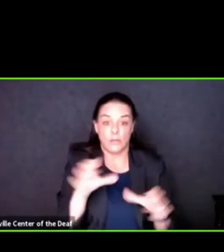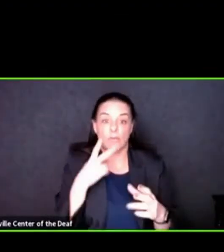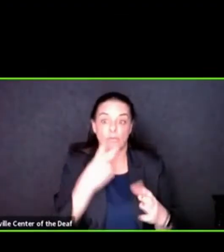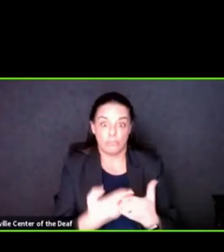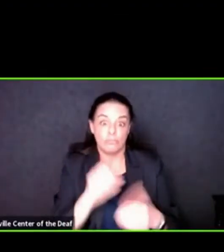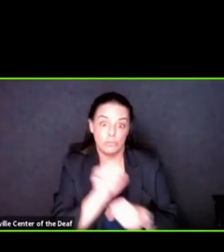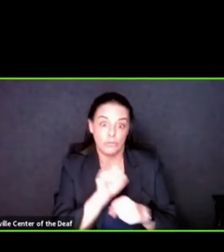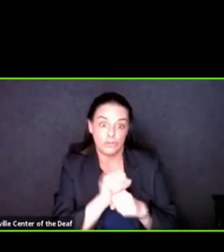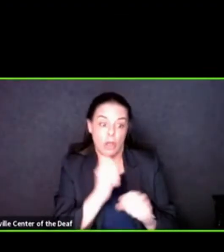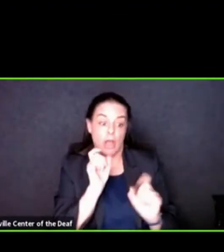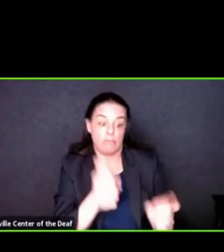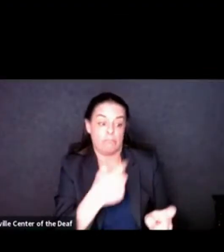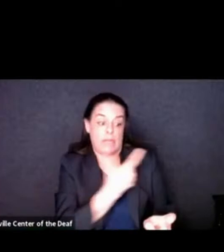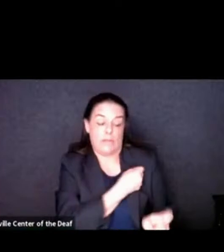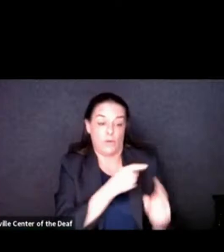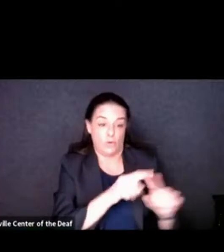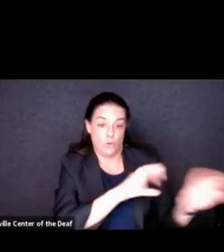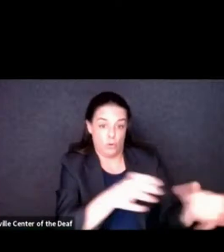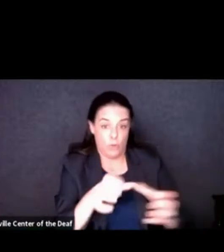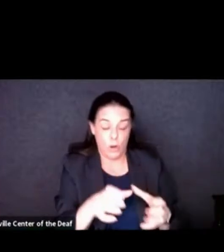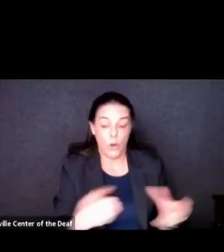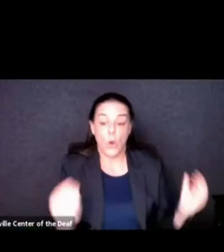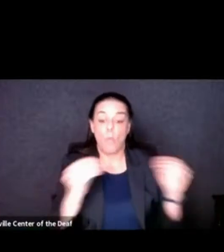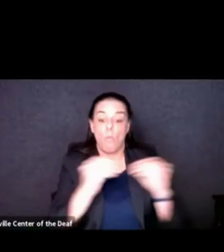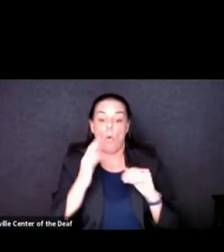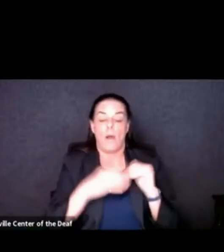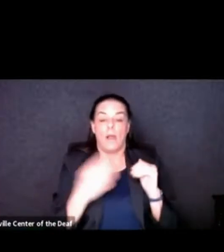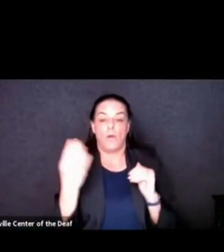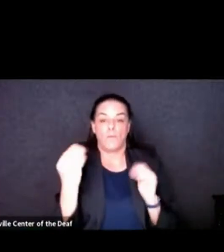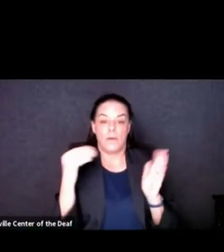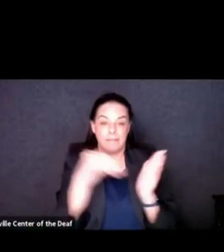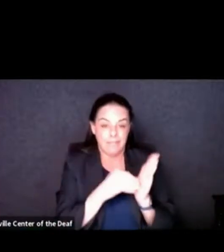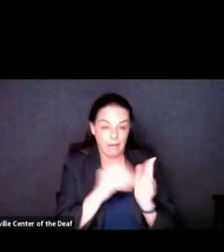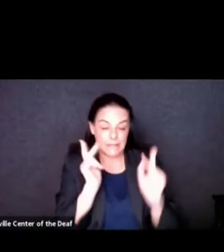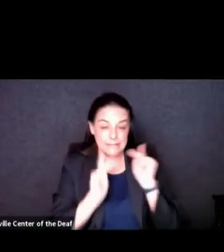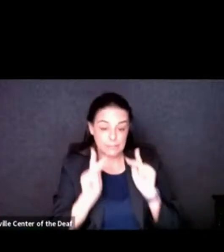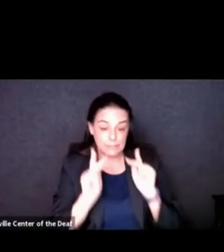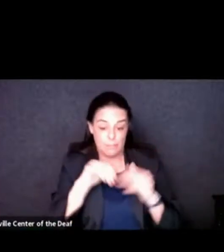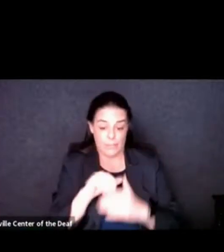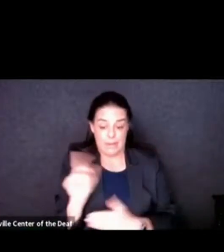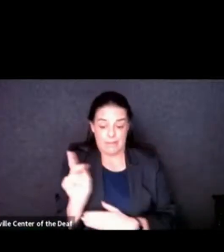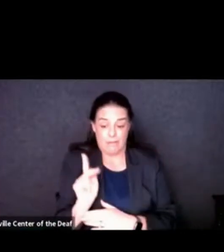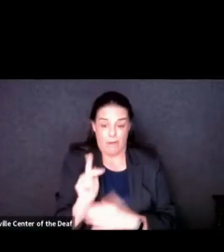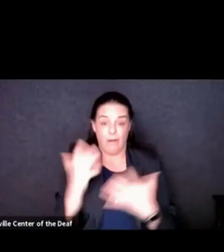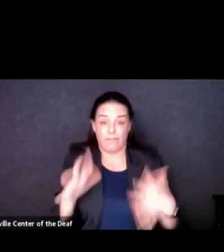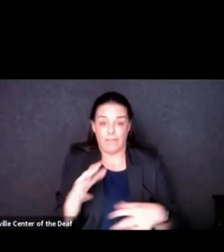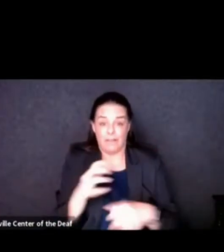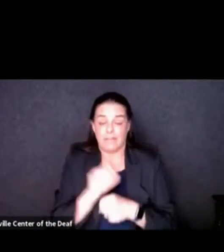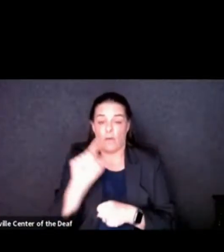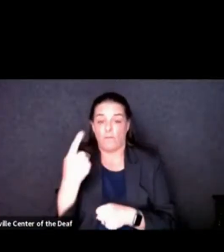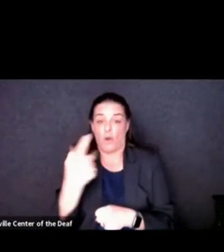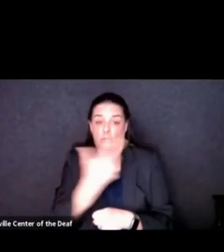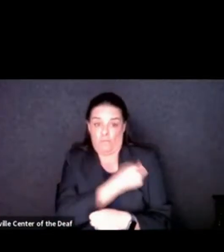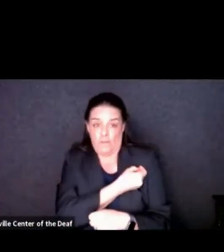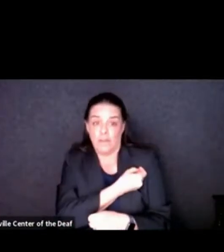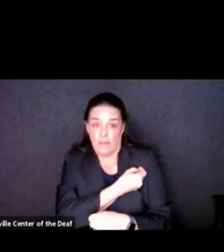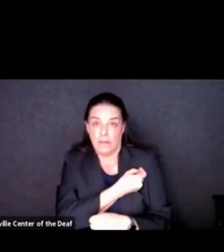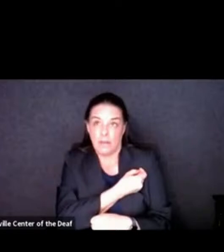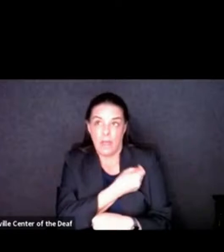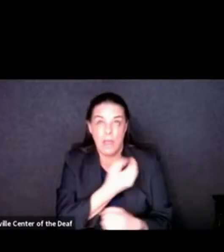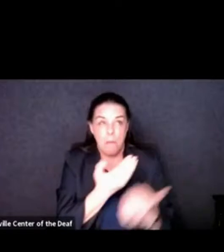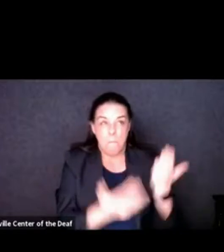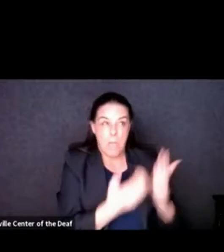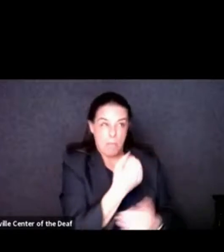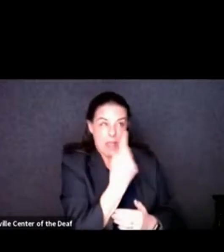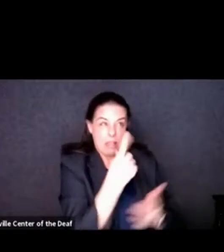its population. More than 14,000 people in our community have received their first dose, and approximately